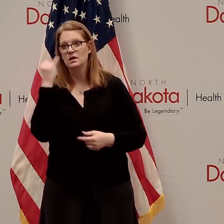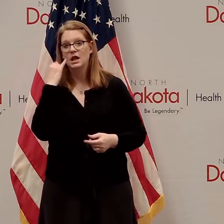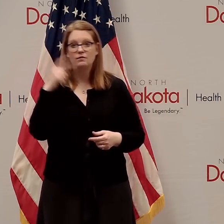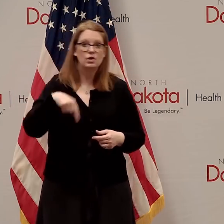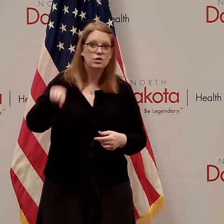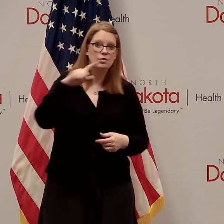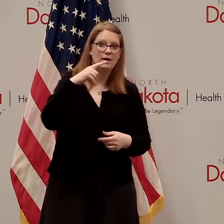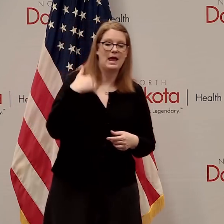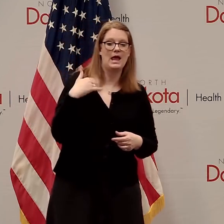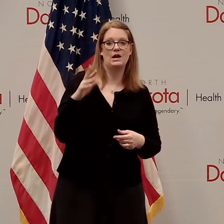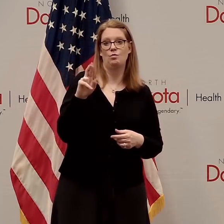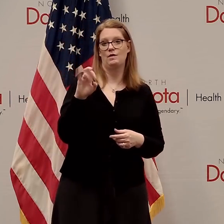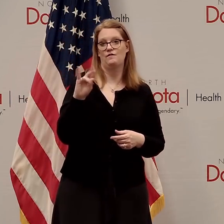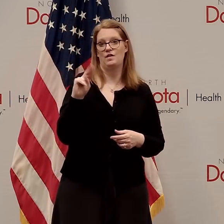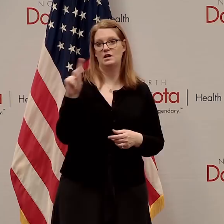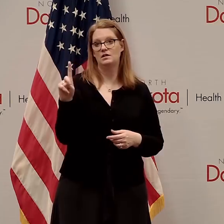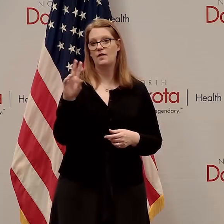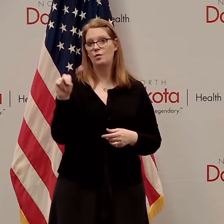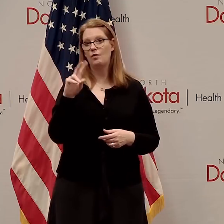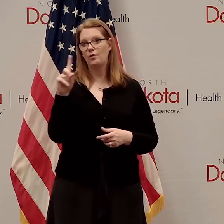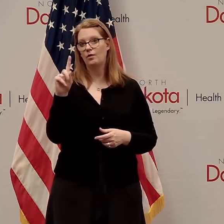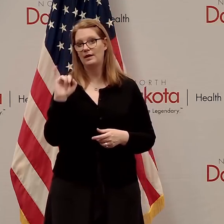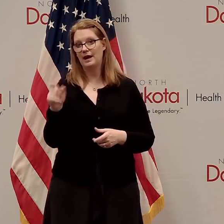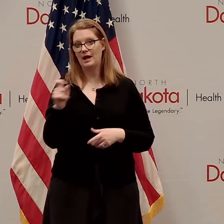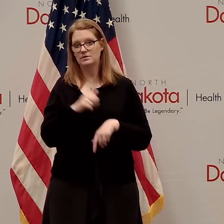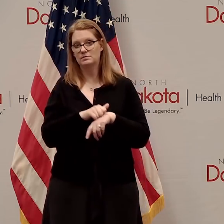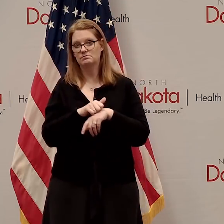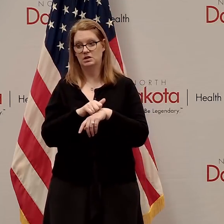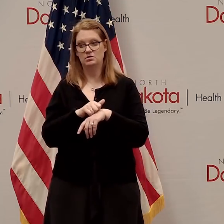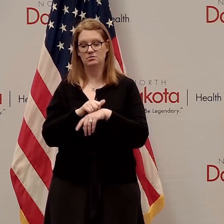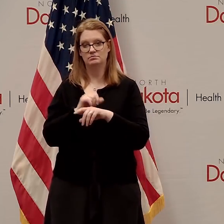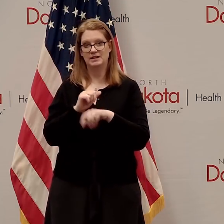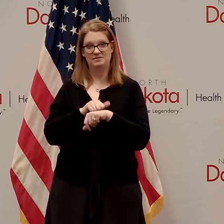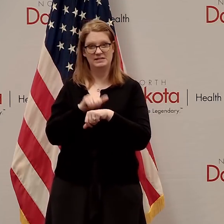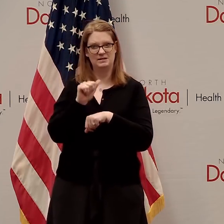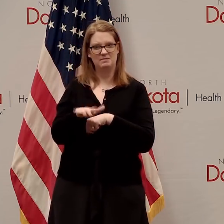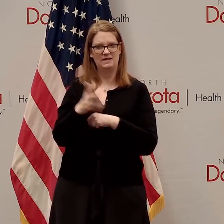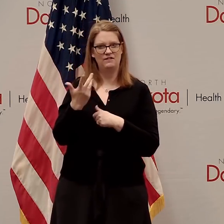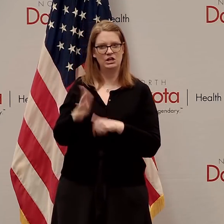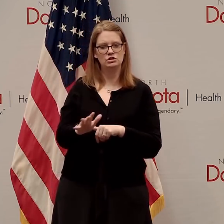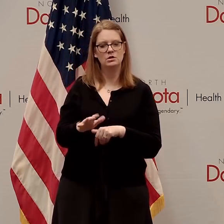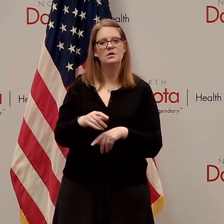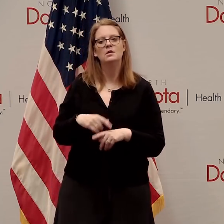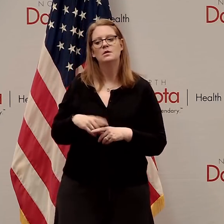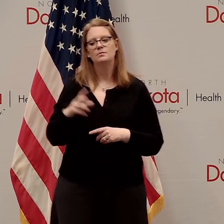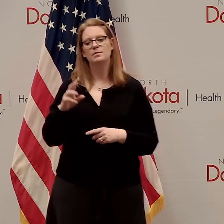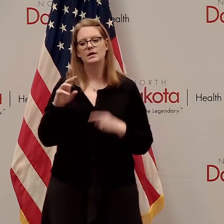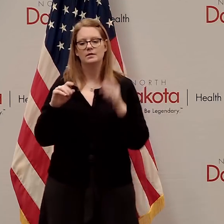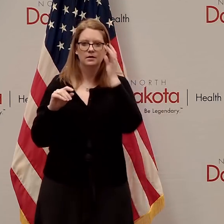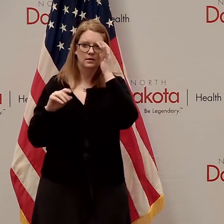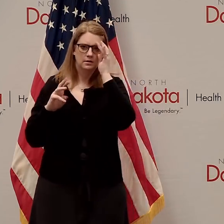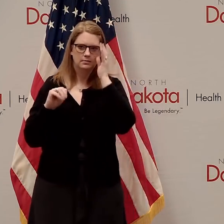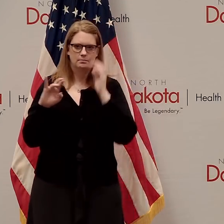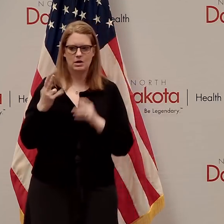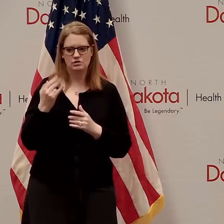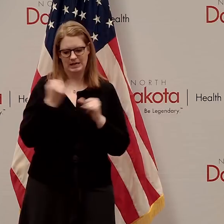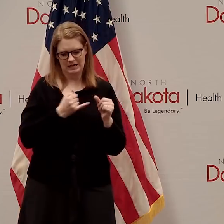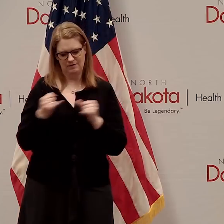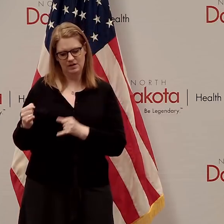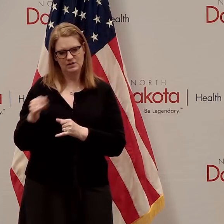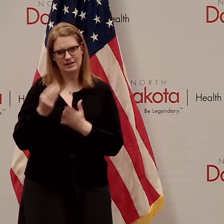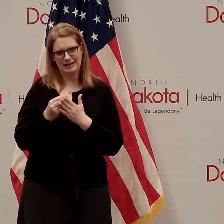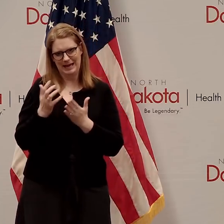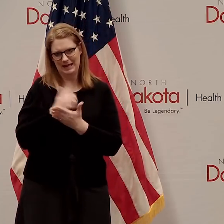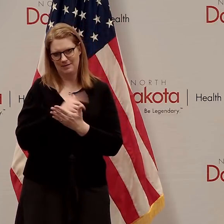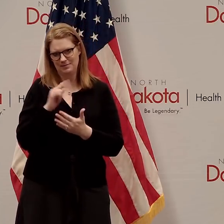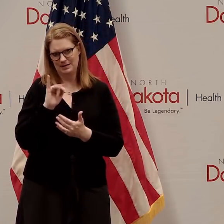refund on their North Dakota tax return, they've probably submitted it. But now March individual income tax filings would have likely